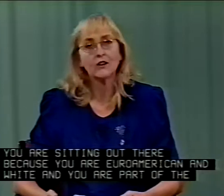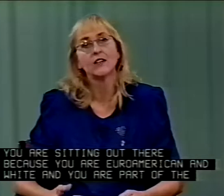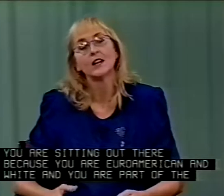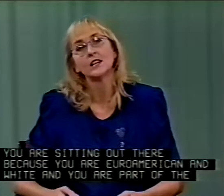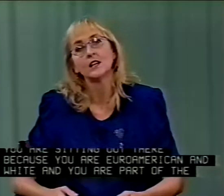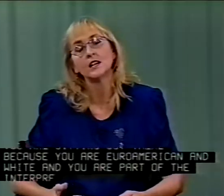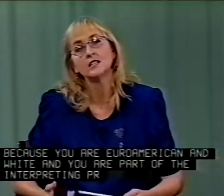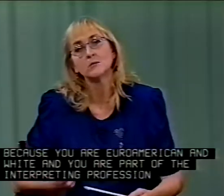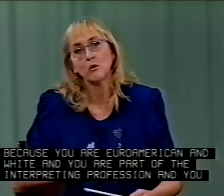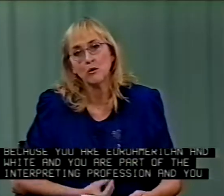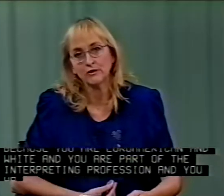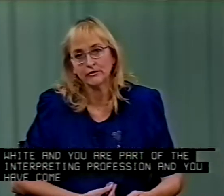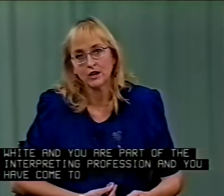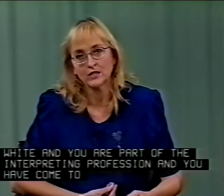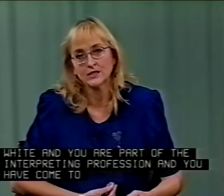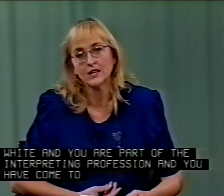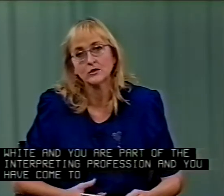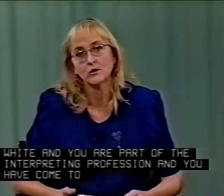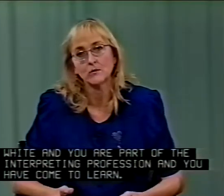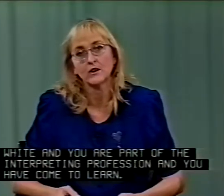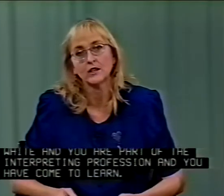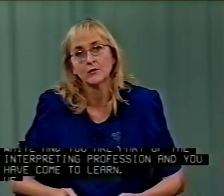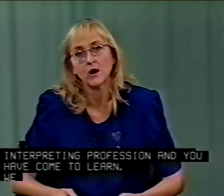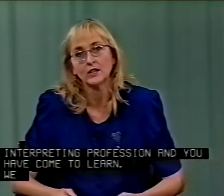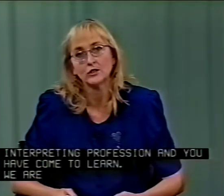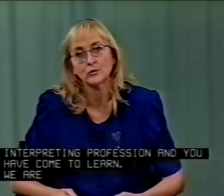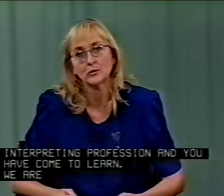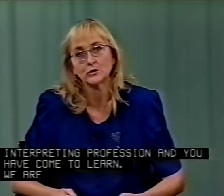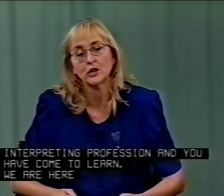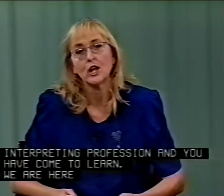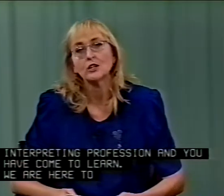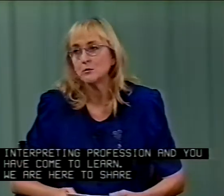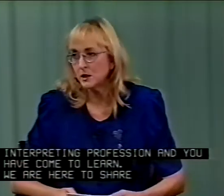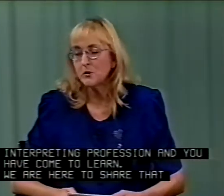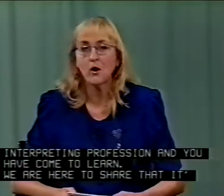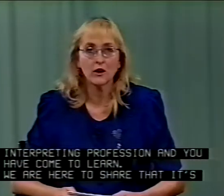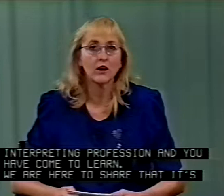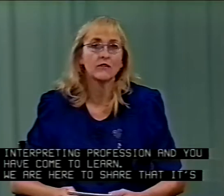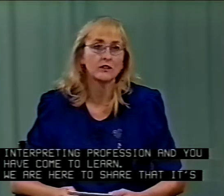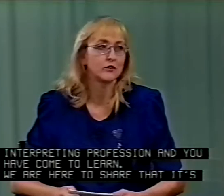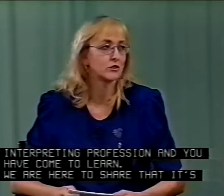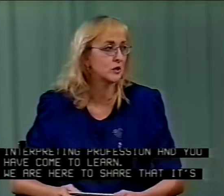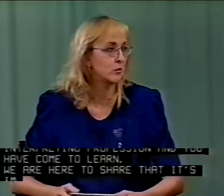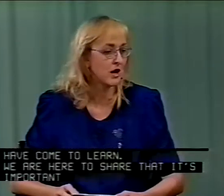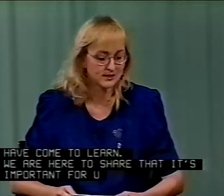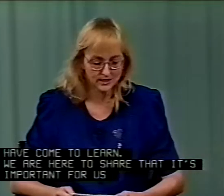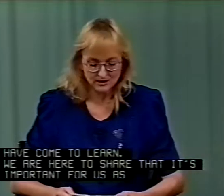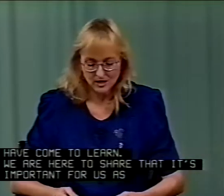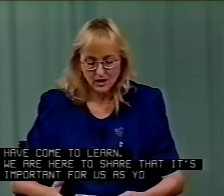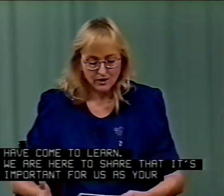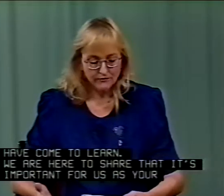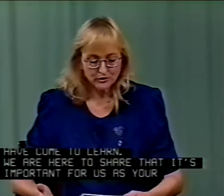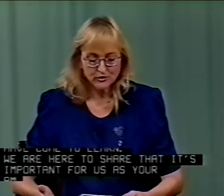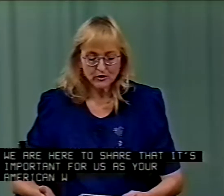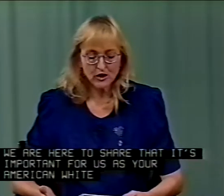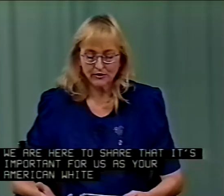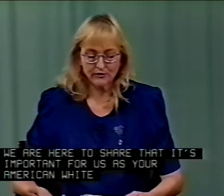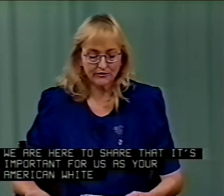that, again, it's important for us as Euro-American and white interpreters to be part of the diversity process. First of all, the